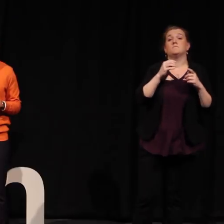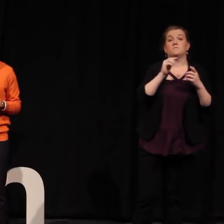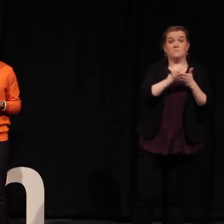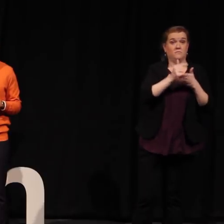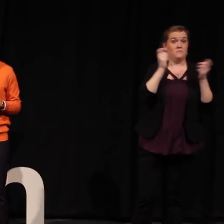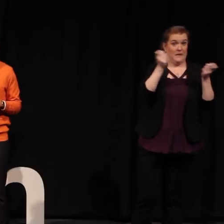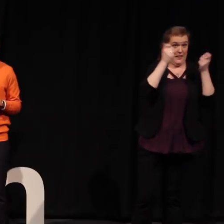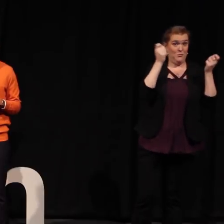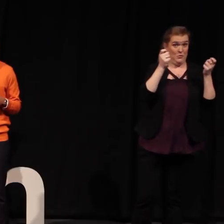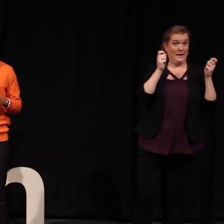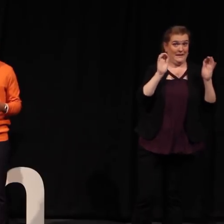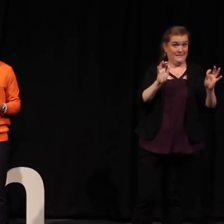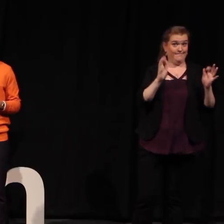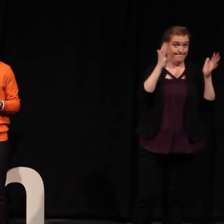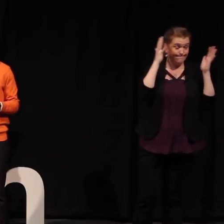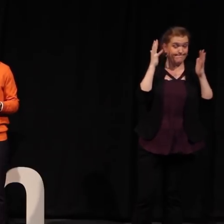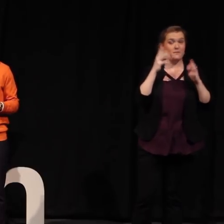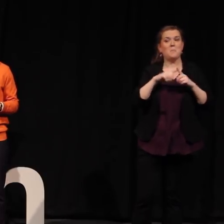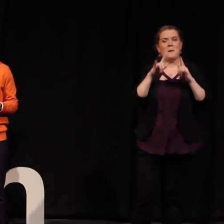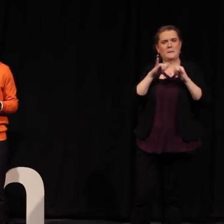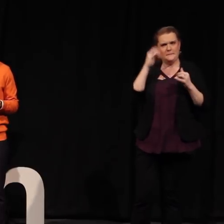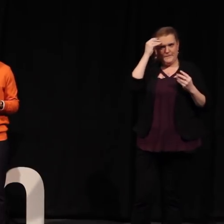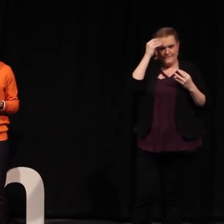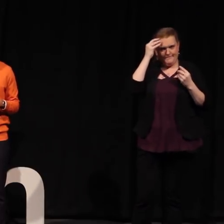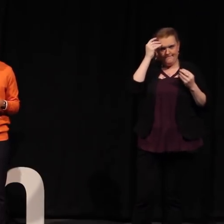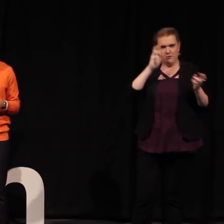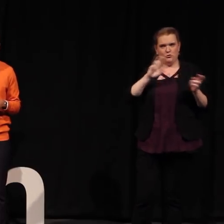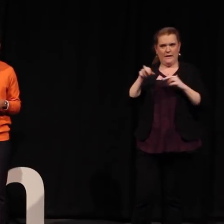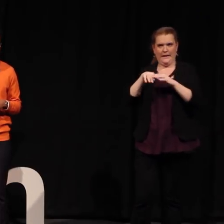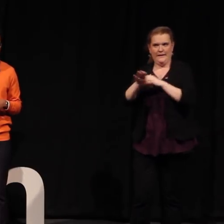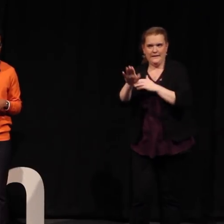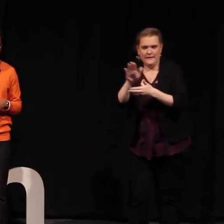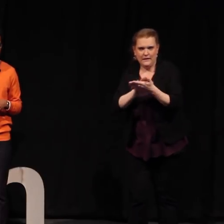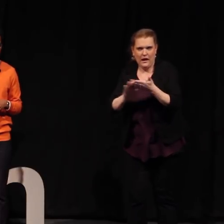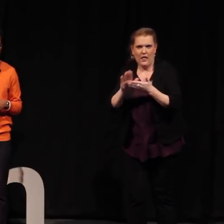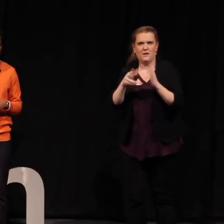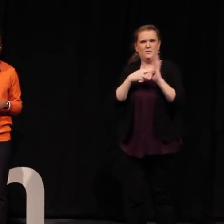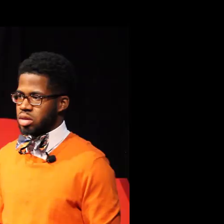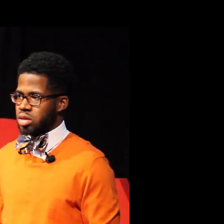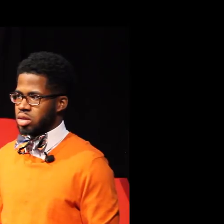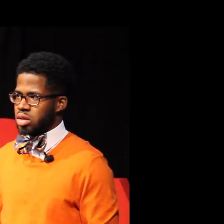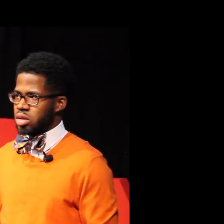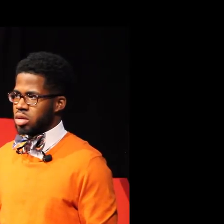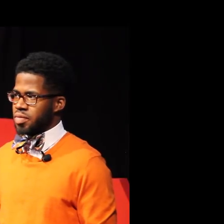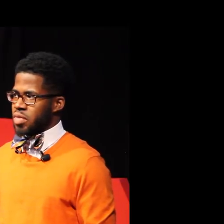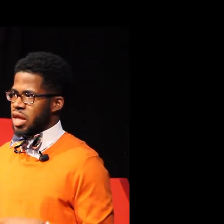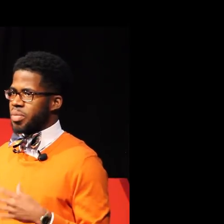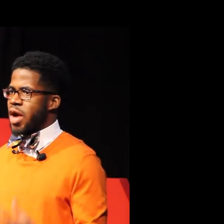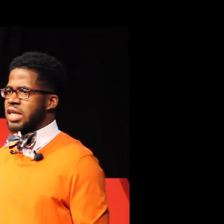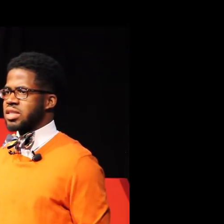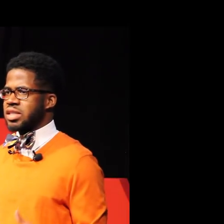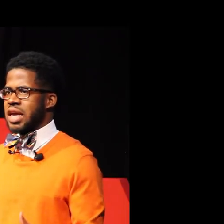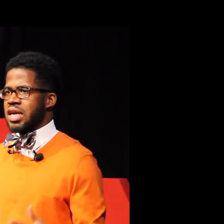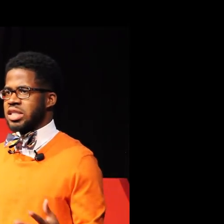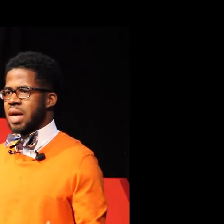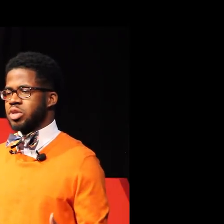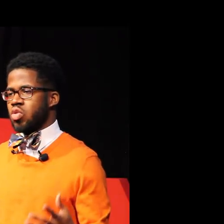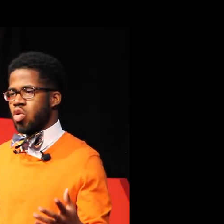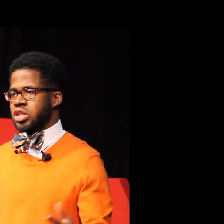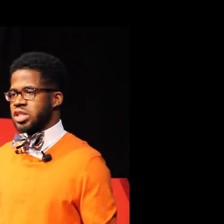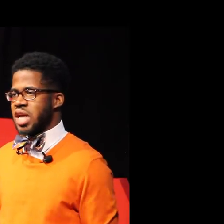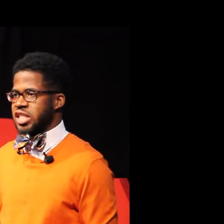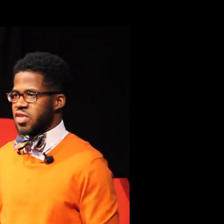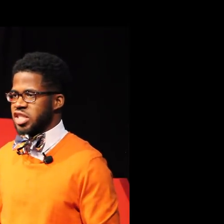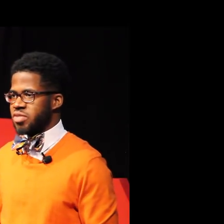college, and thus began to consider potential majors and career aspirations. In the process of taking